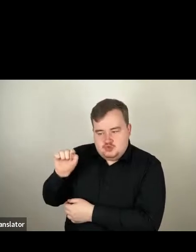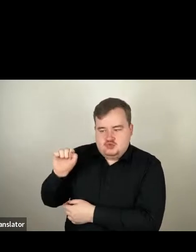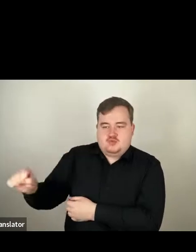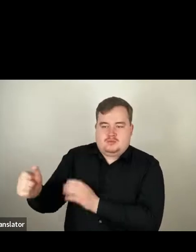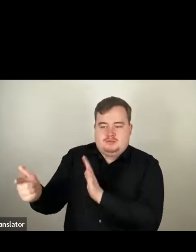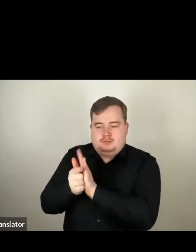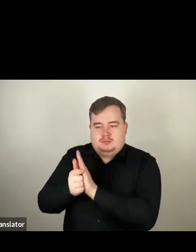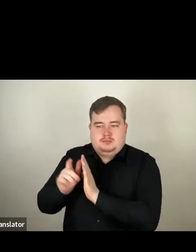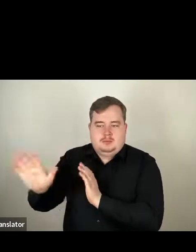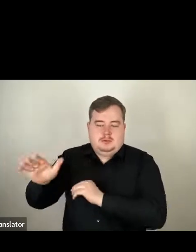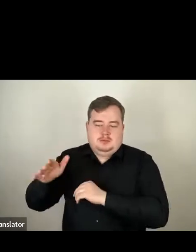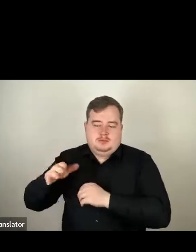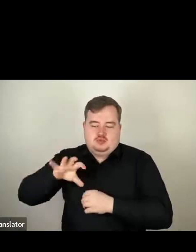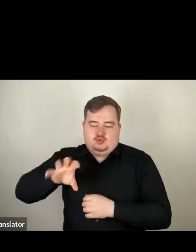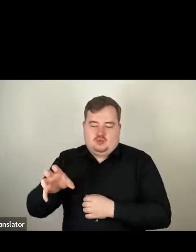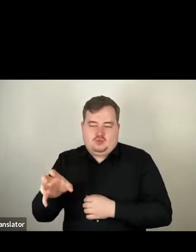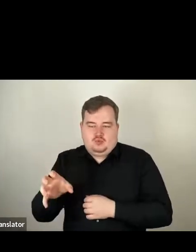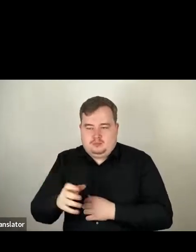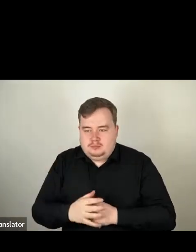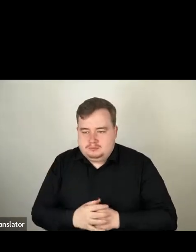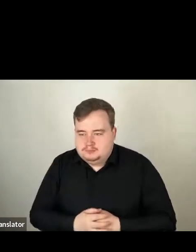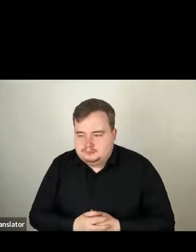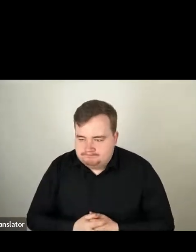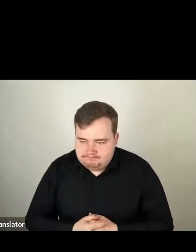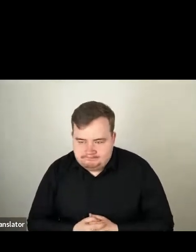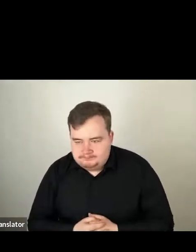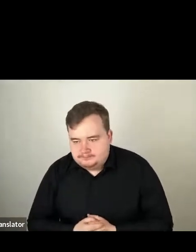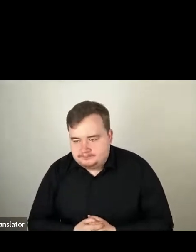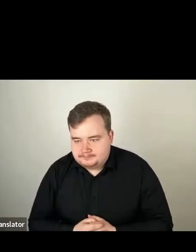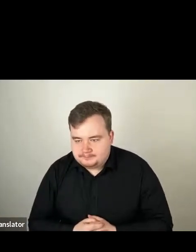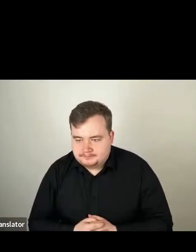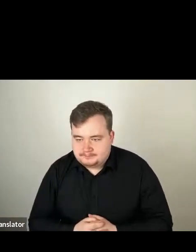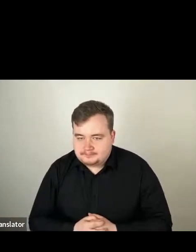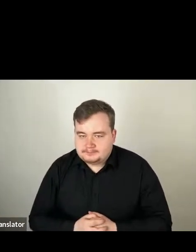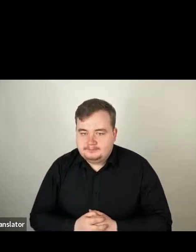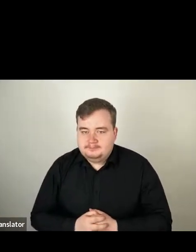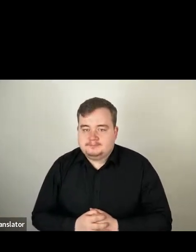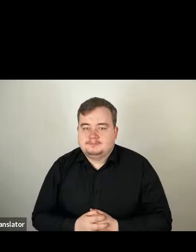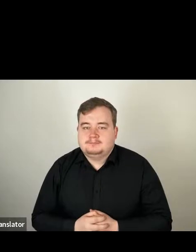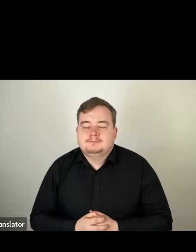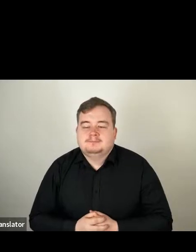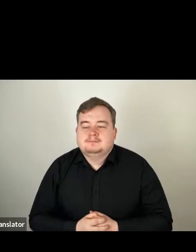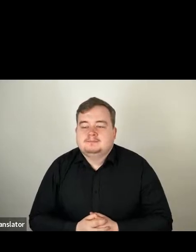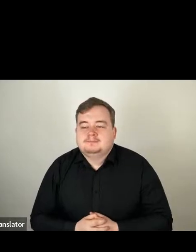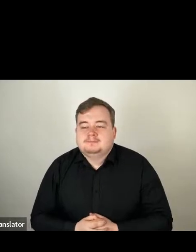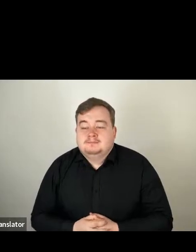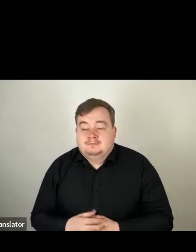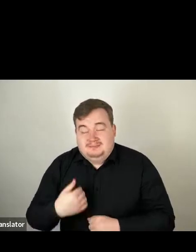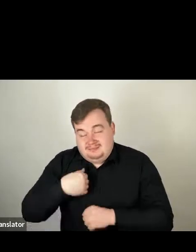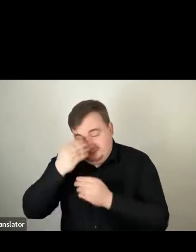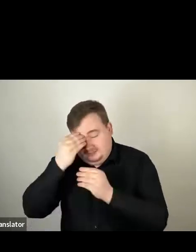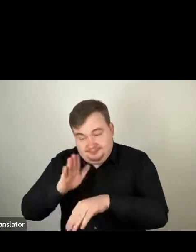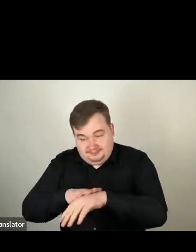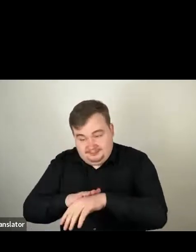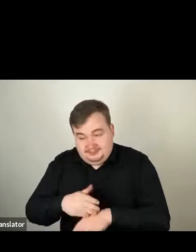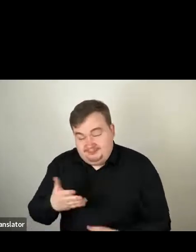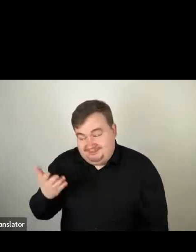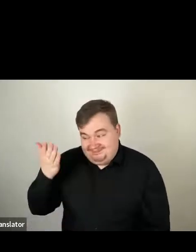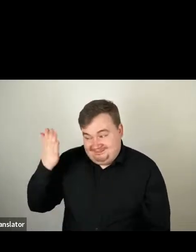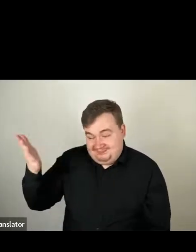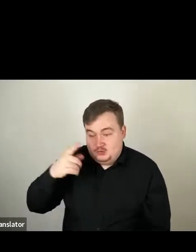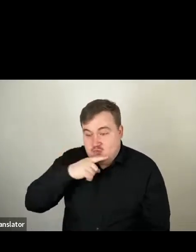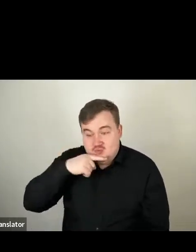And I condemn the Russian illegal war and do as all others